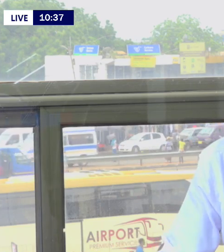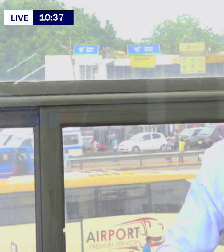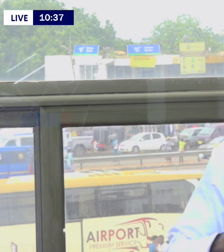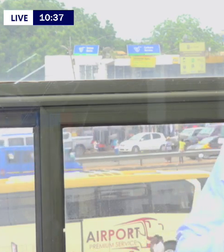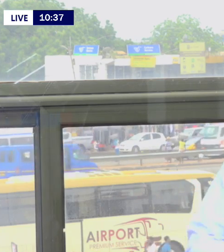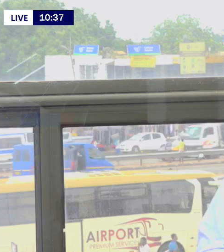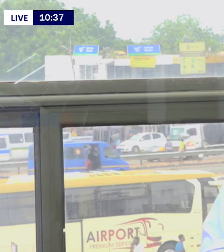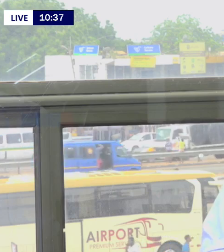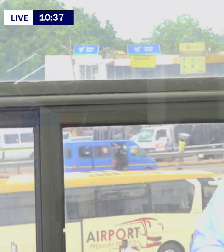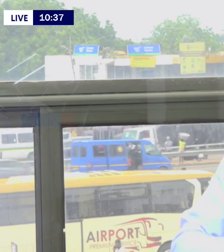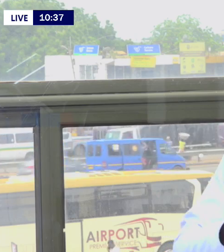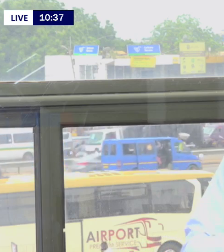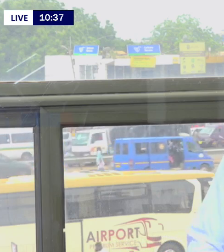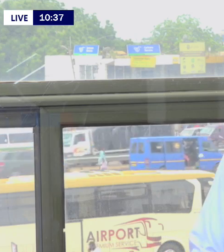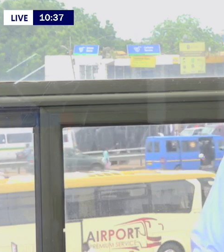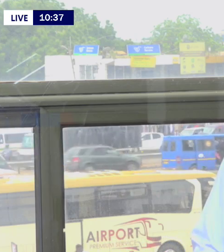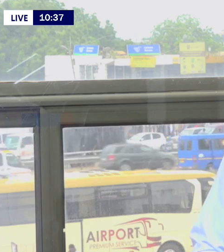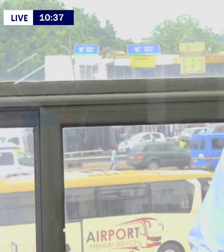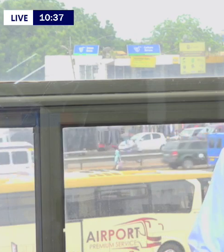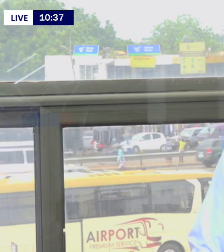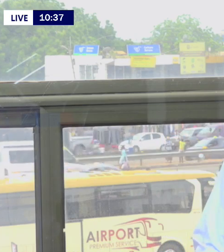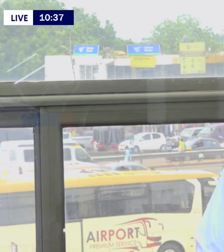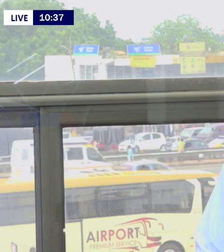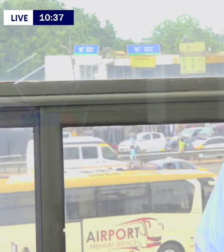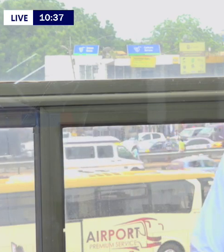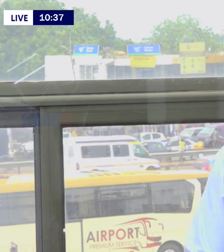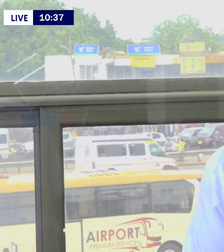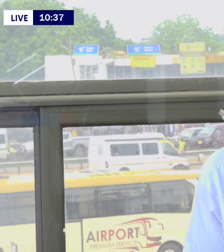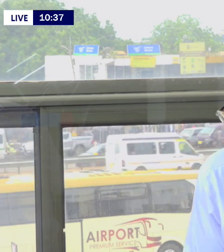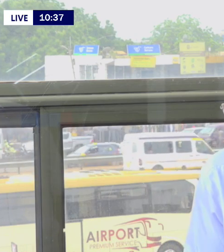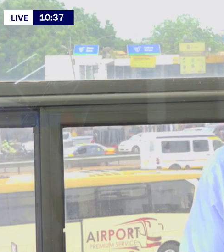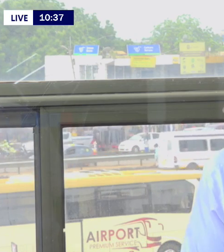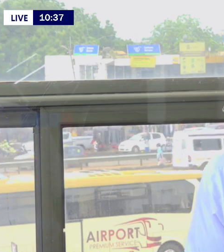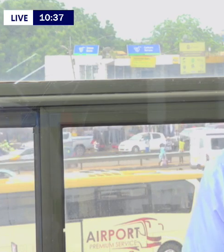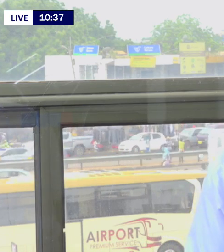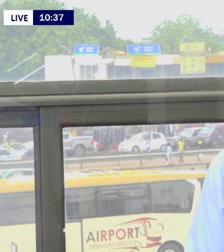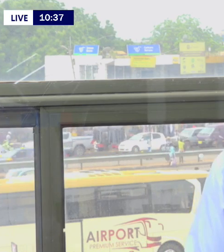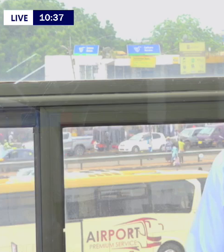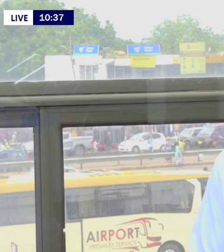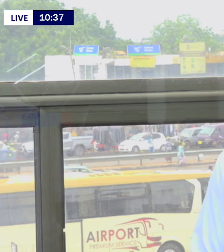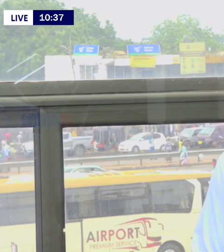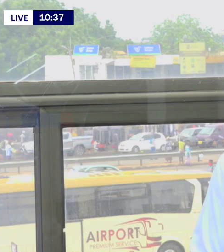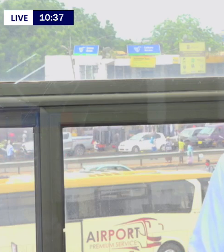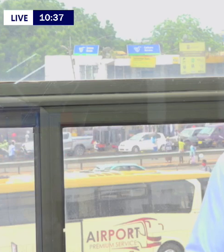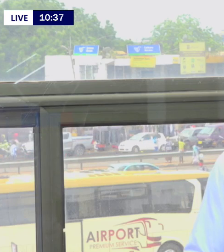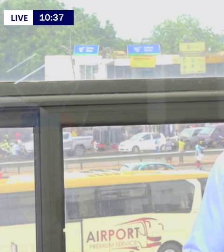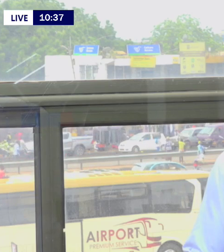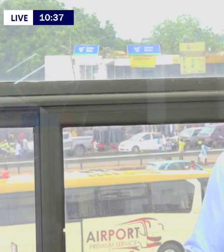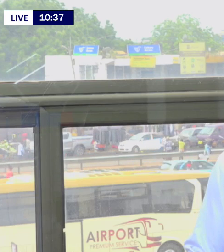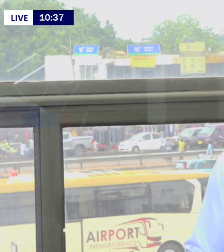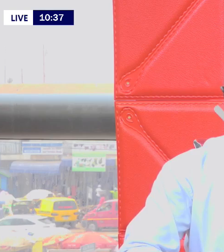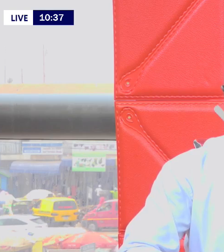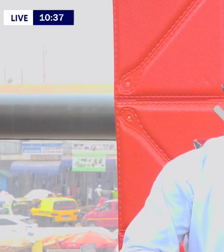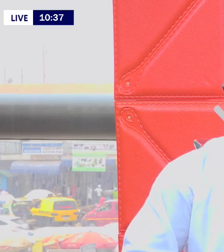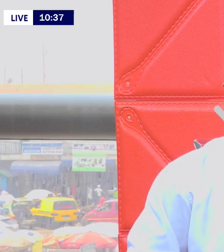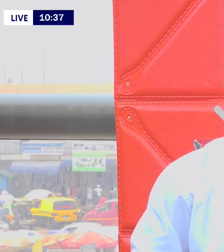adwuma no John Dramani Mahama ofosu ampɔfo ɛne ɔmo nkrɔfo NDC fo yi when I say and I said that they